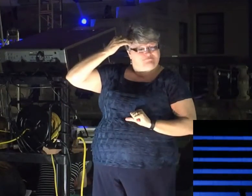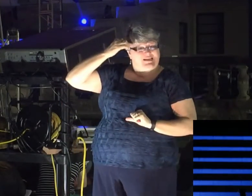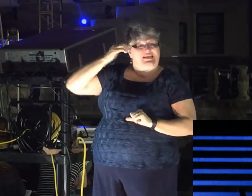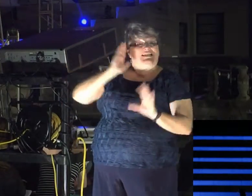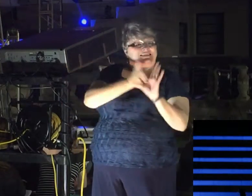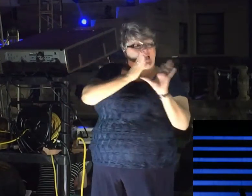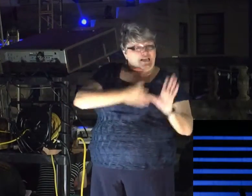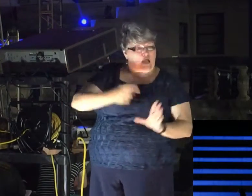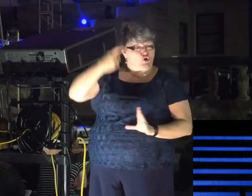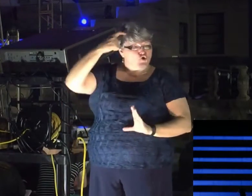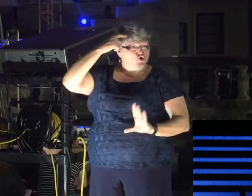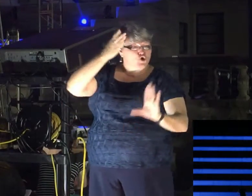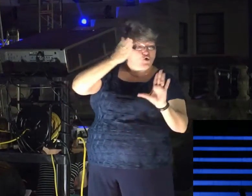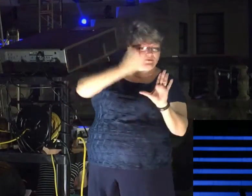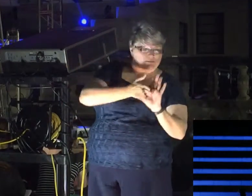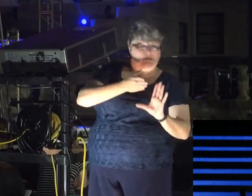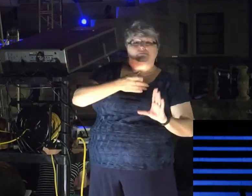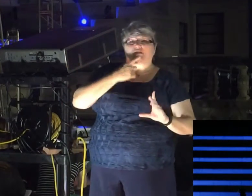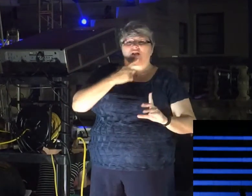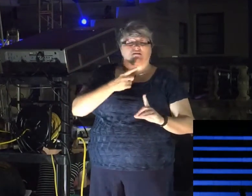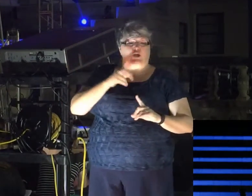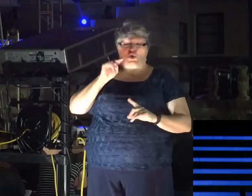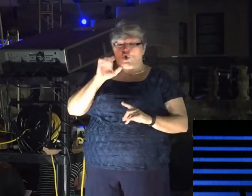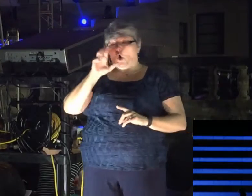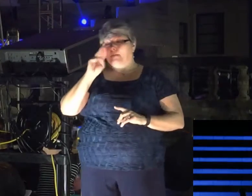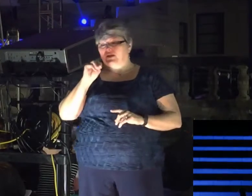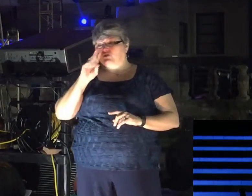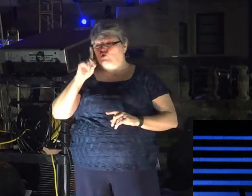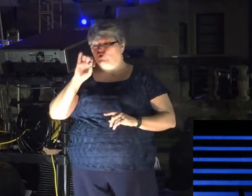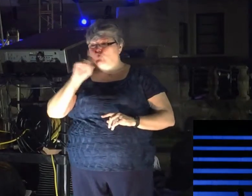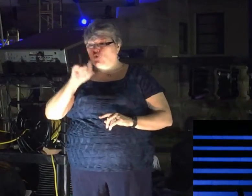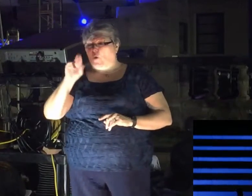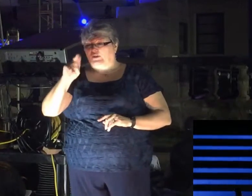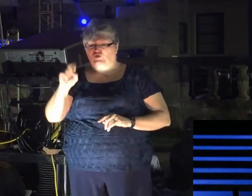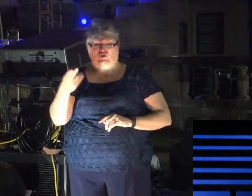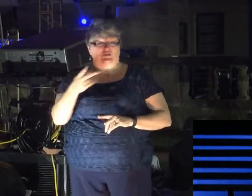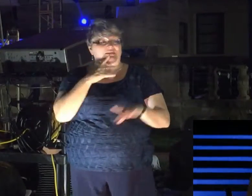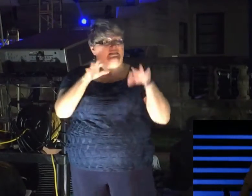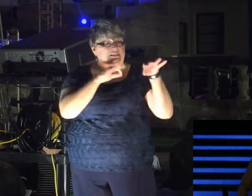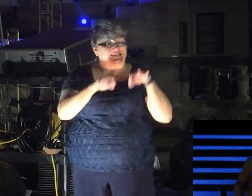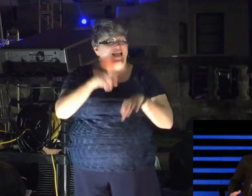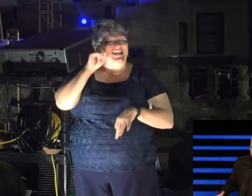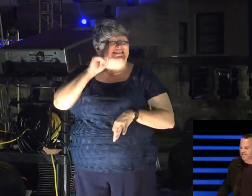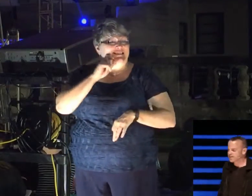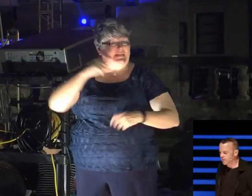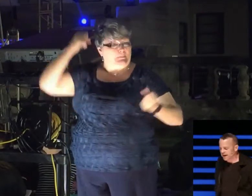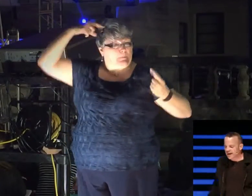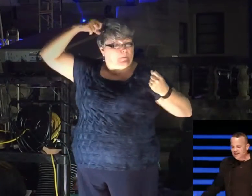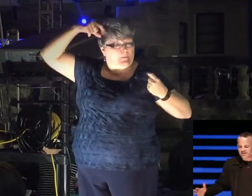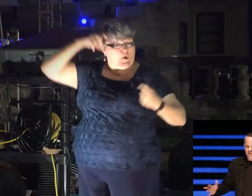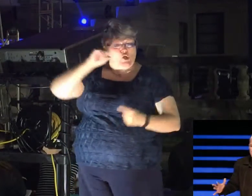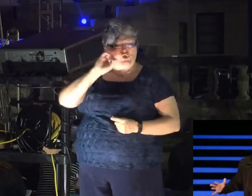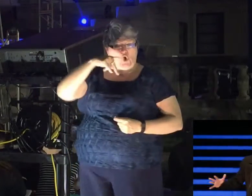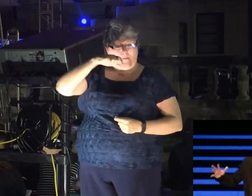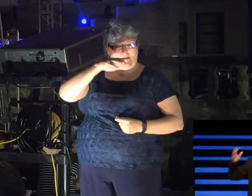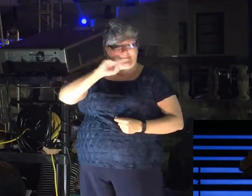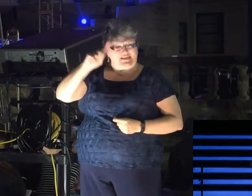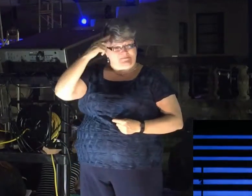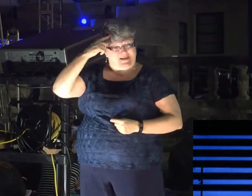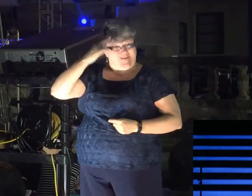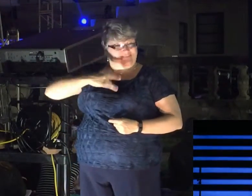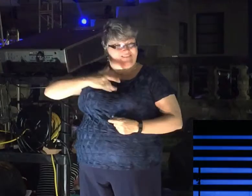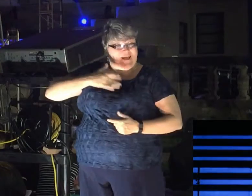have behind it. Psychiatrist, neuroscientist Norman Doidge explains it this way. Sex fires your dopamine